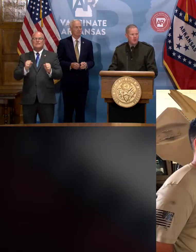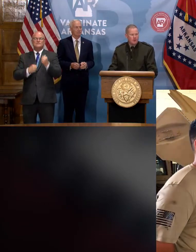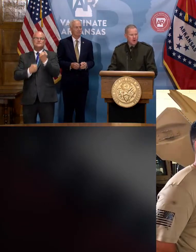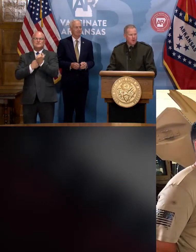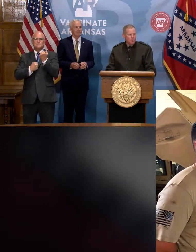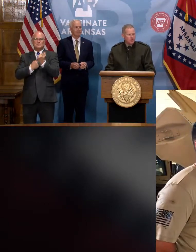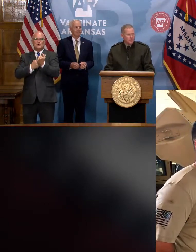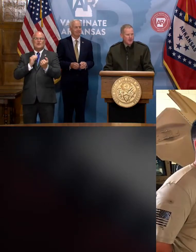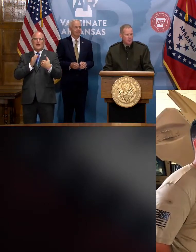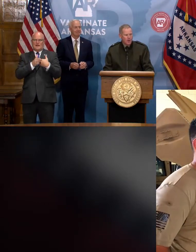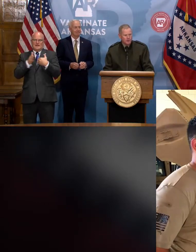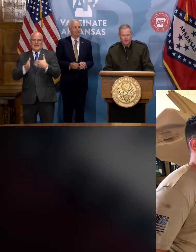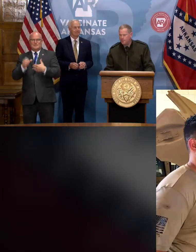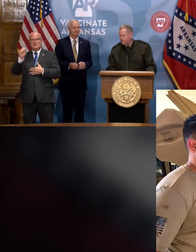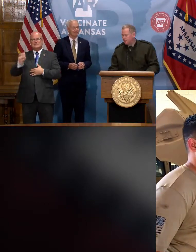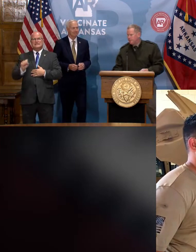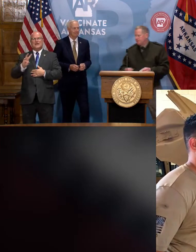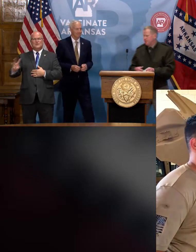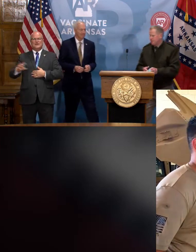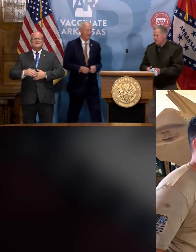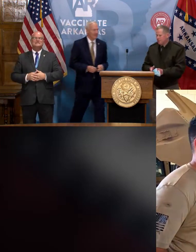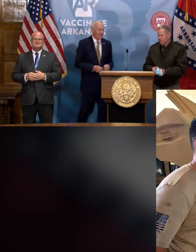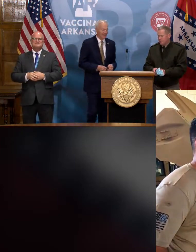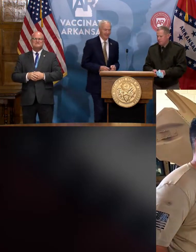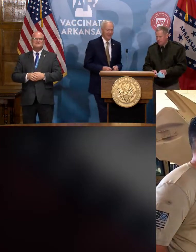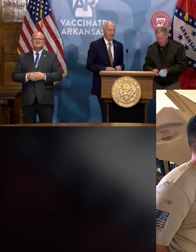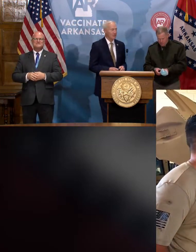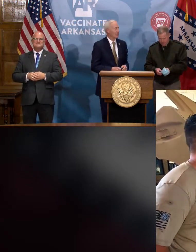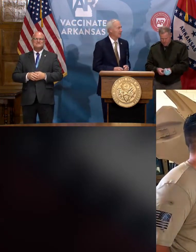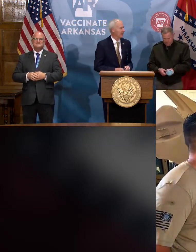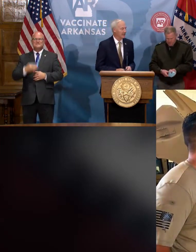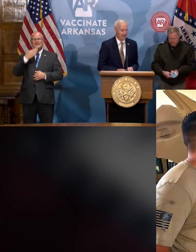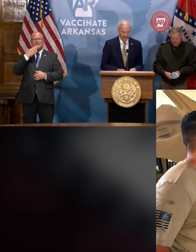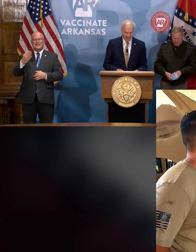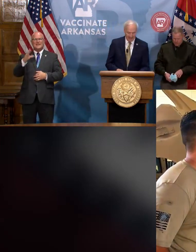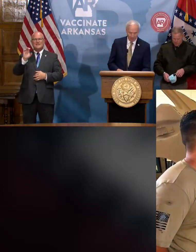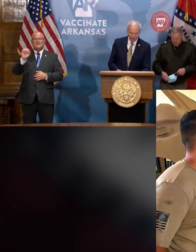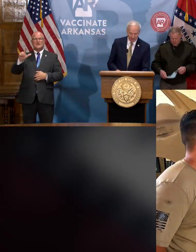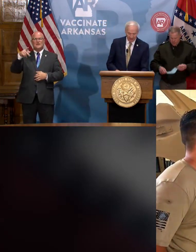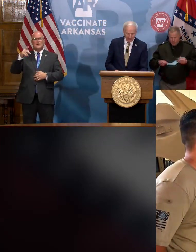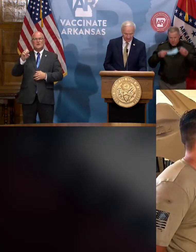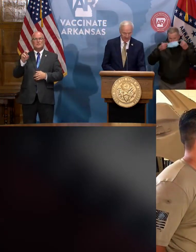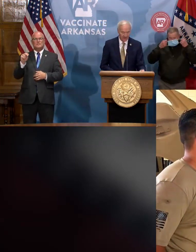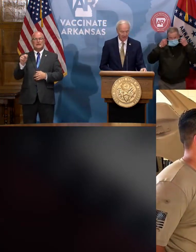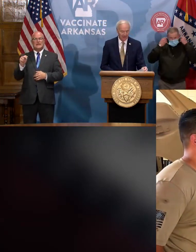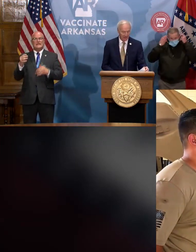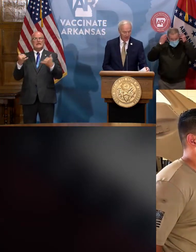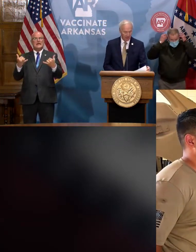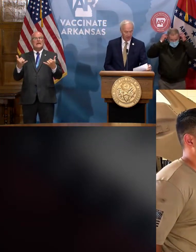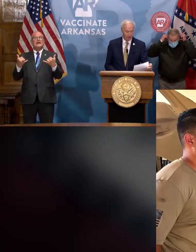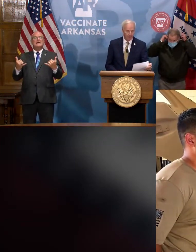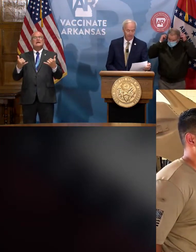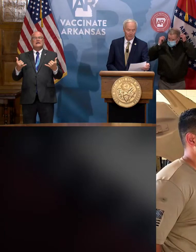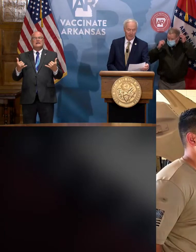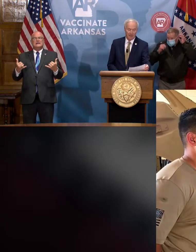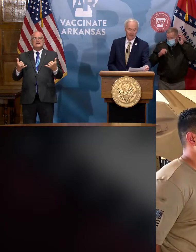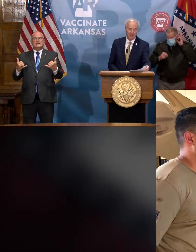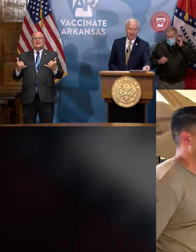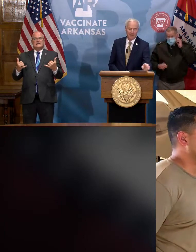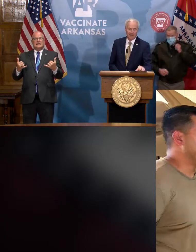support our neighbors to the southwest. Thank you, General Penn. And with that, let me go